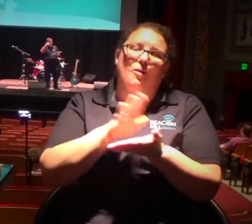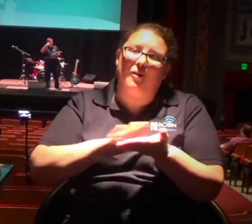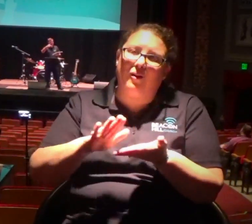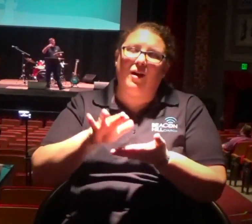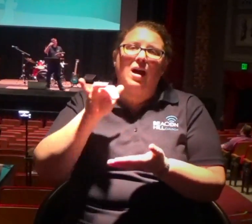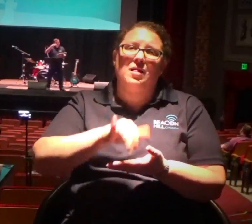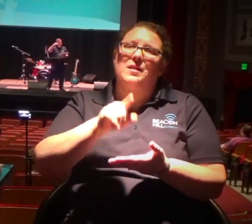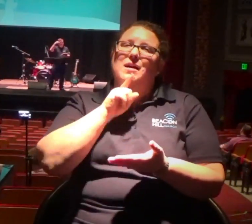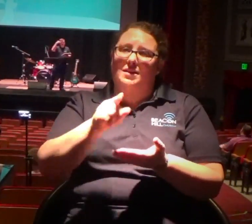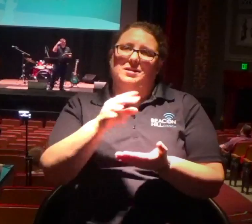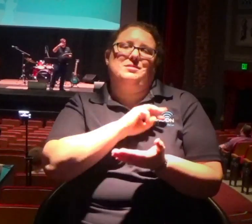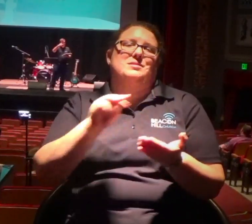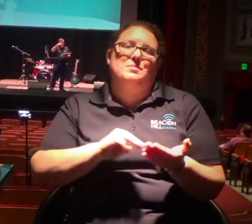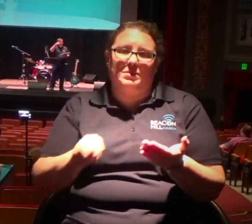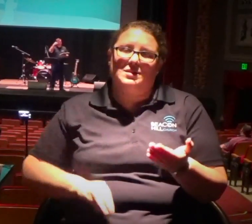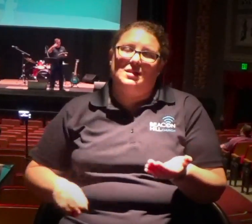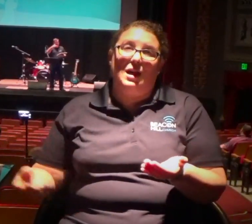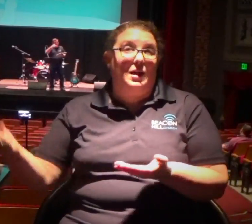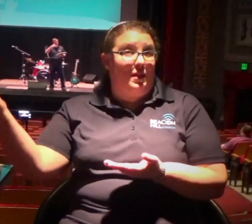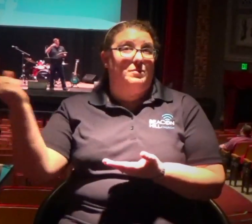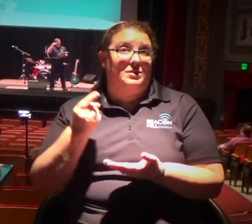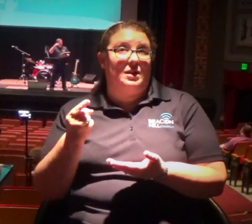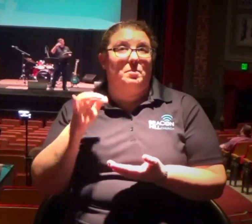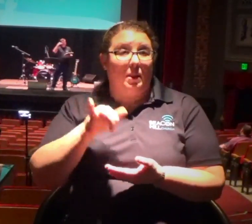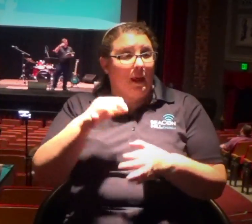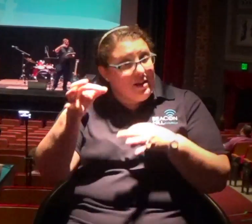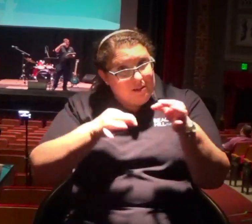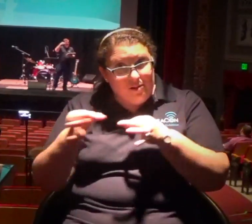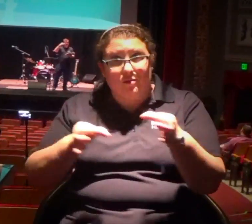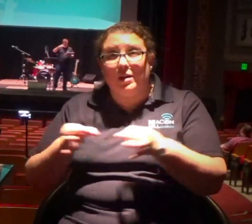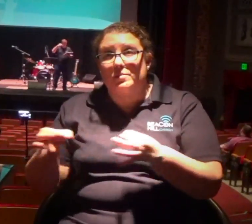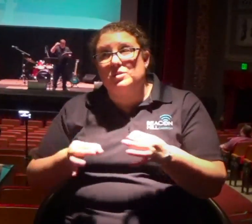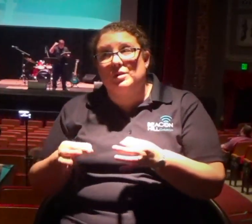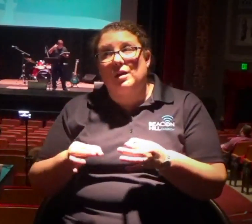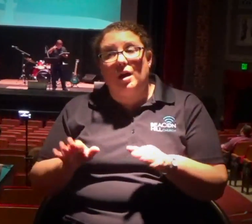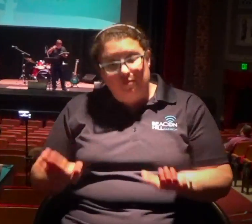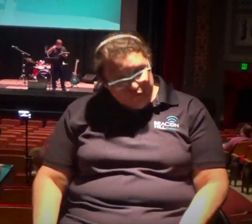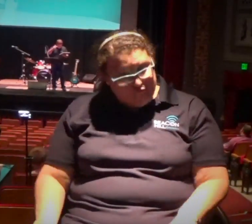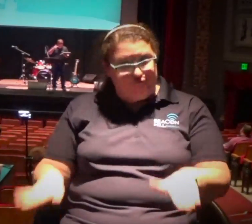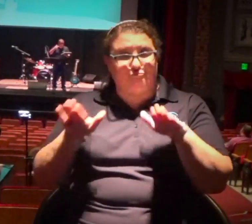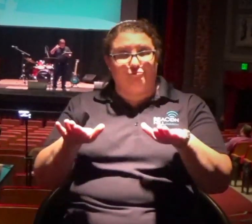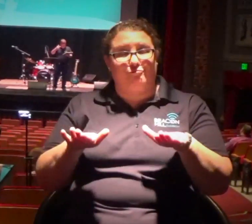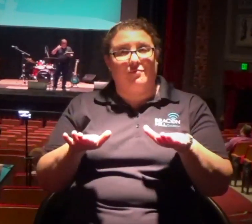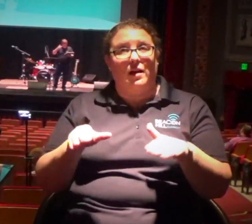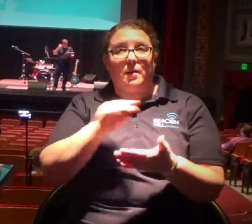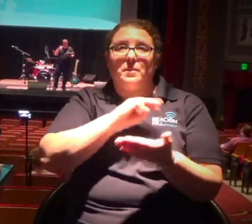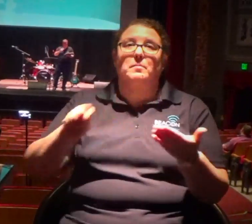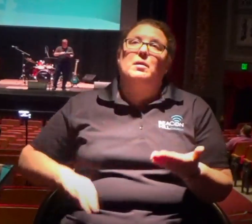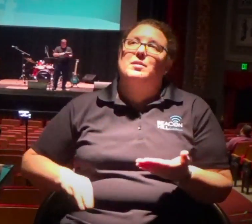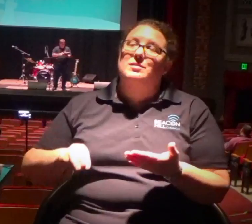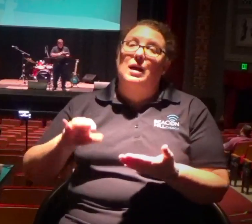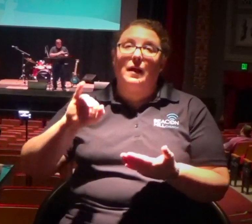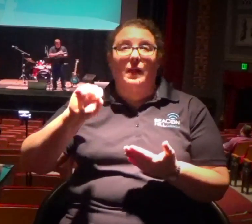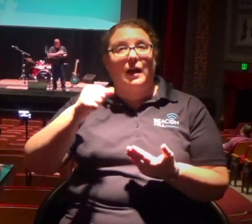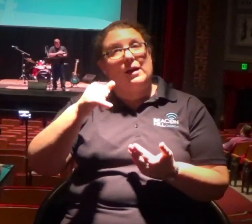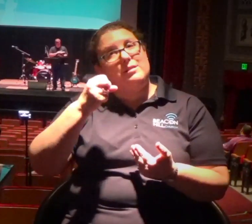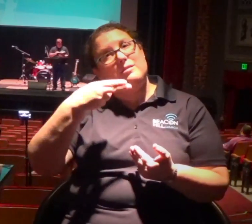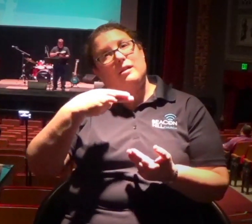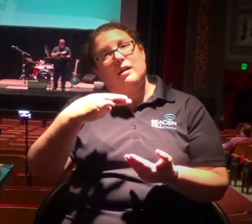was coming. This is the description of the upbringing of the Messiah that Isaiah is giving. And yet when you look at Philippians, and y'all,